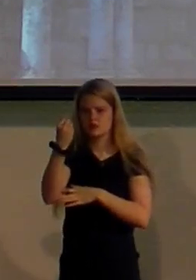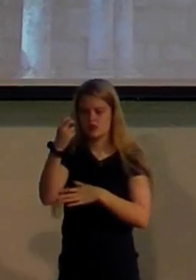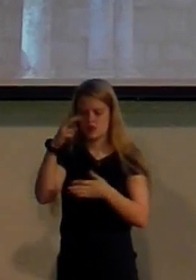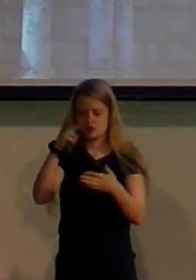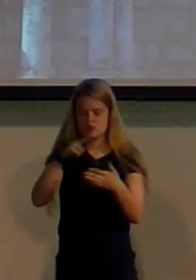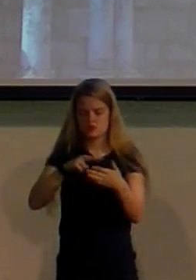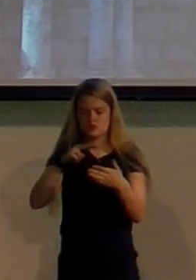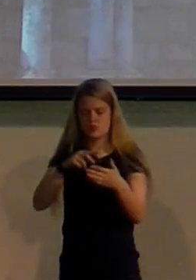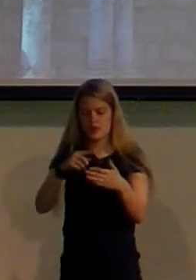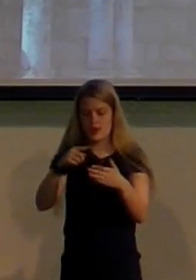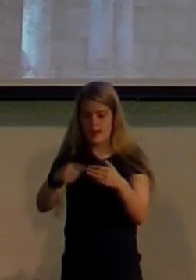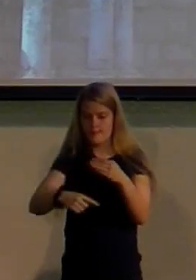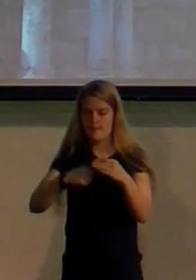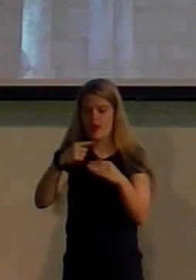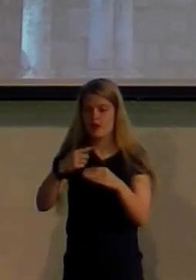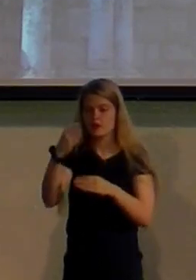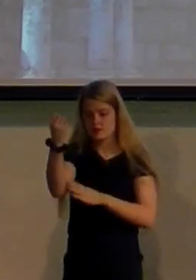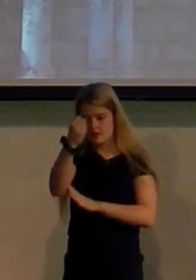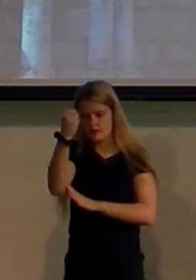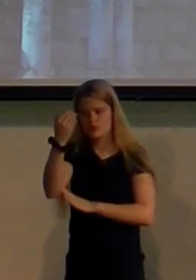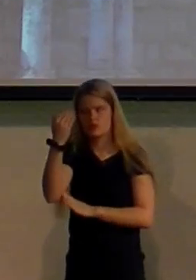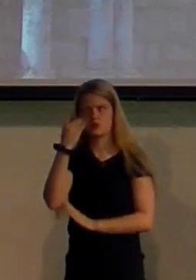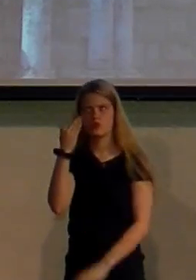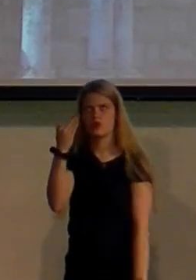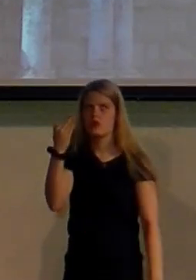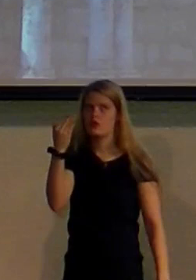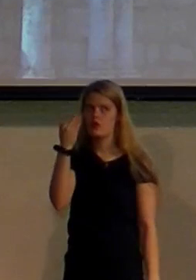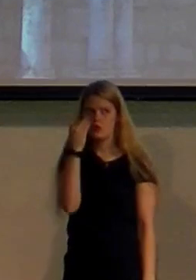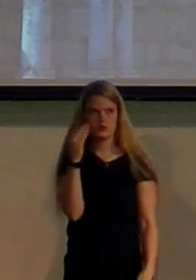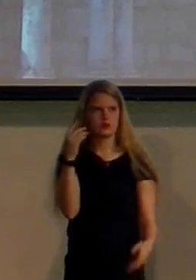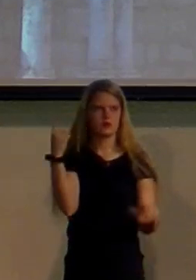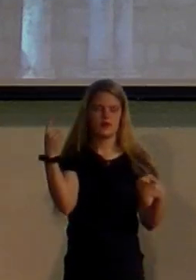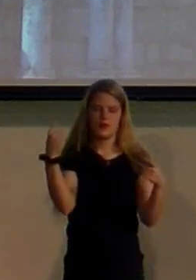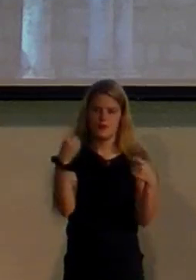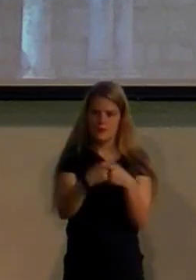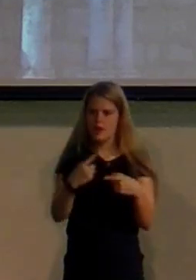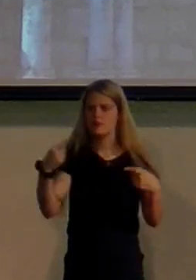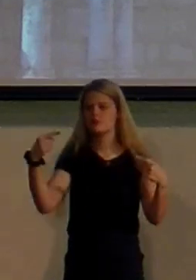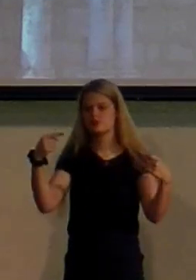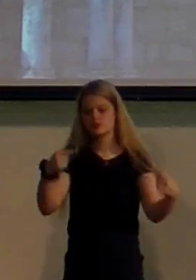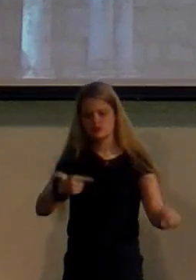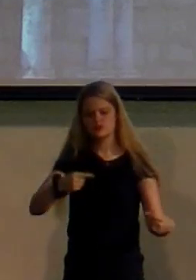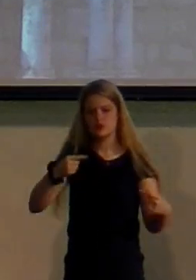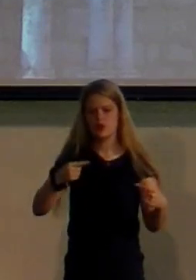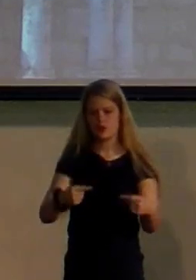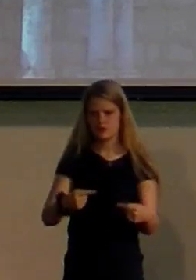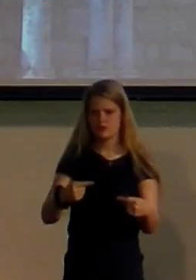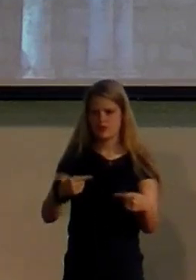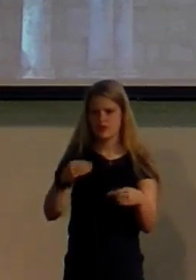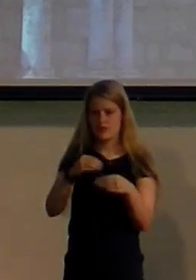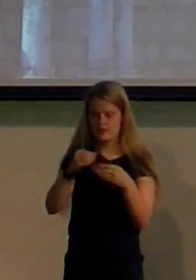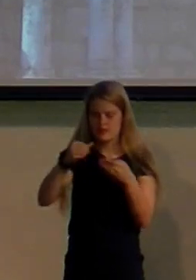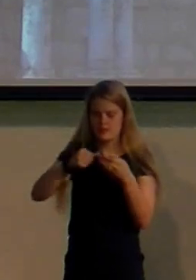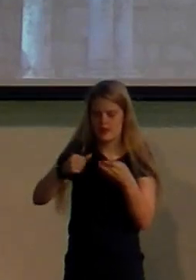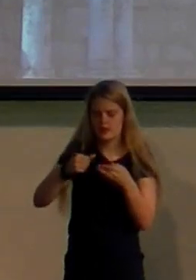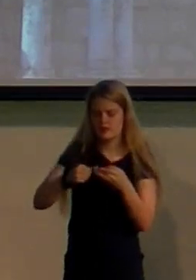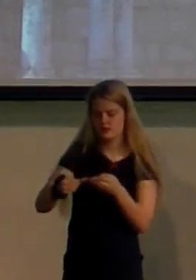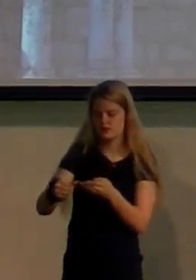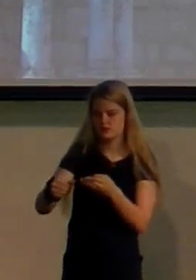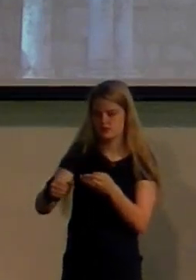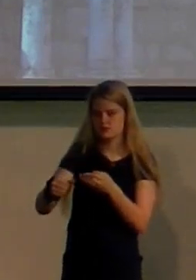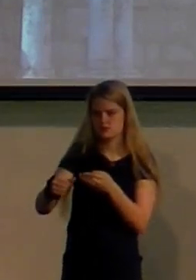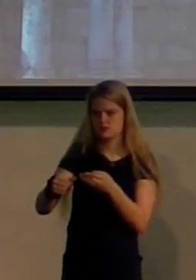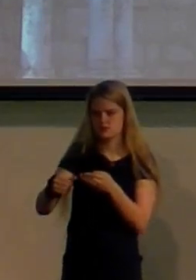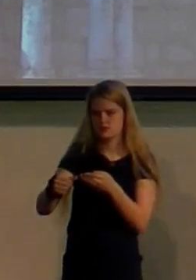it was the Sabbath, you know there's going to be a problem. There's going to be a struggle within those pages, within those words.